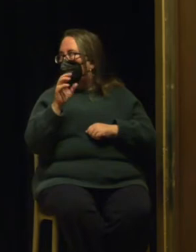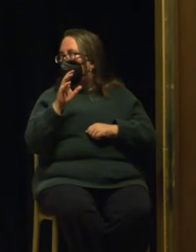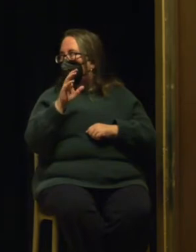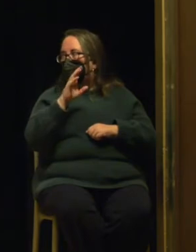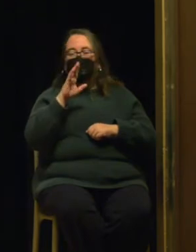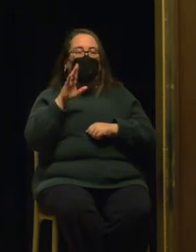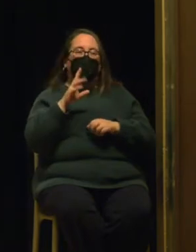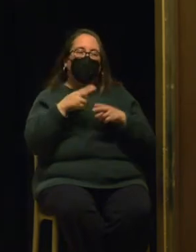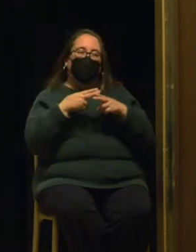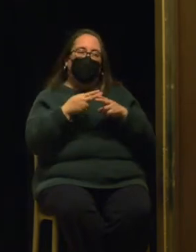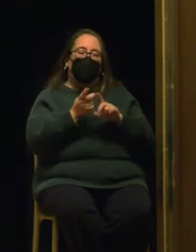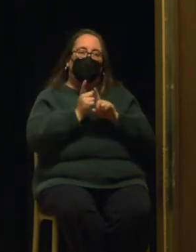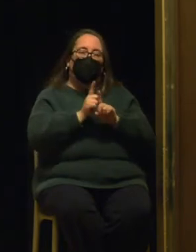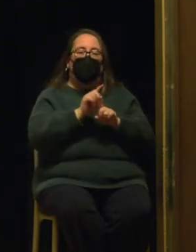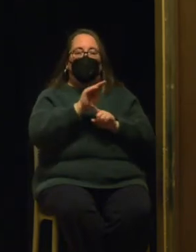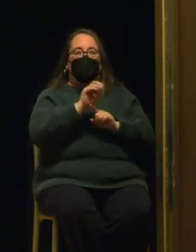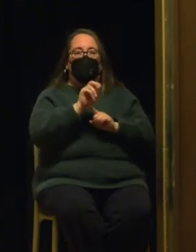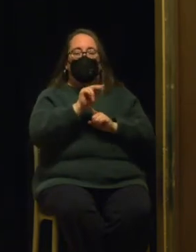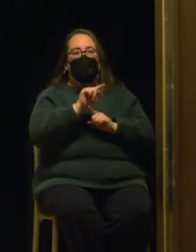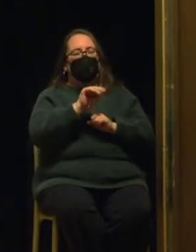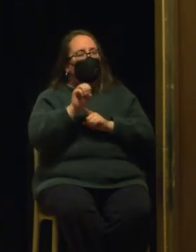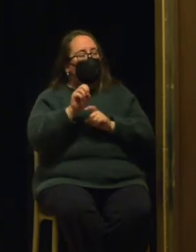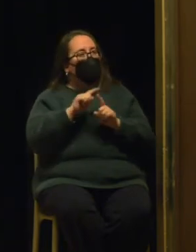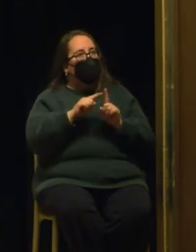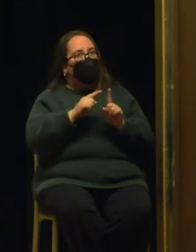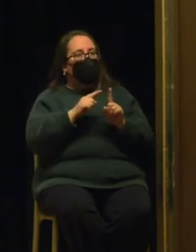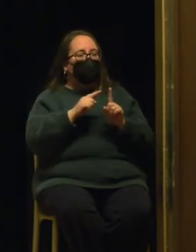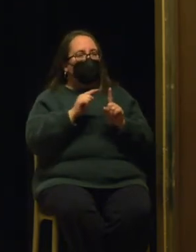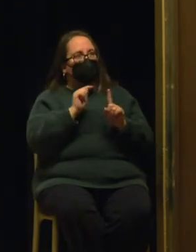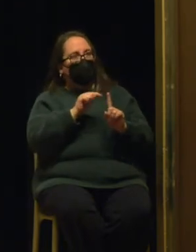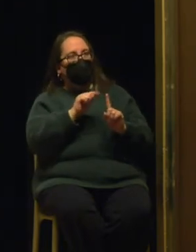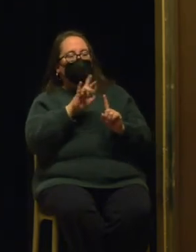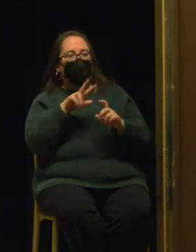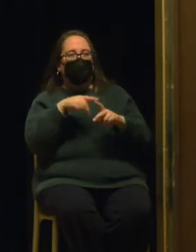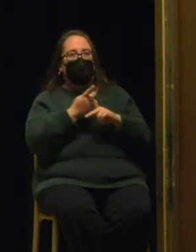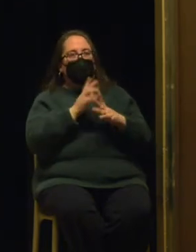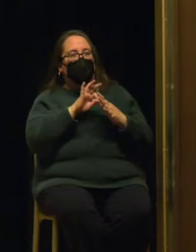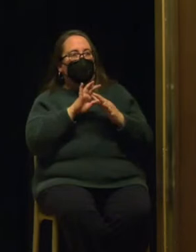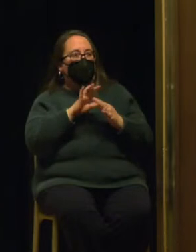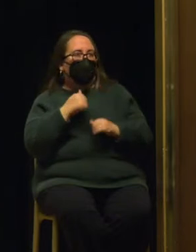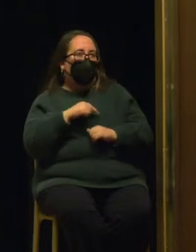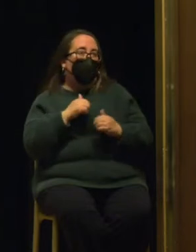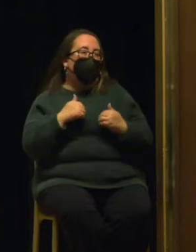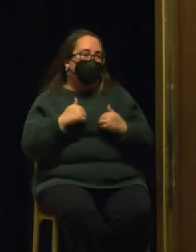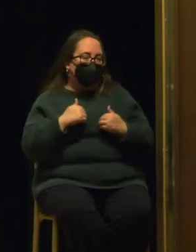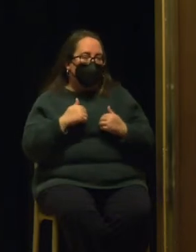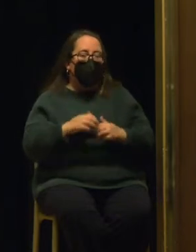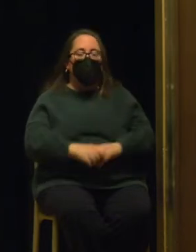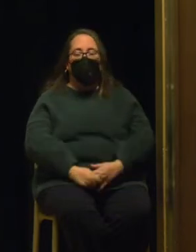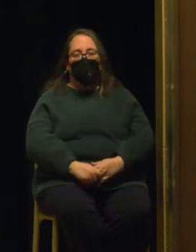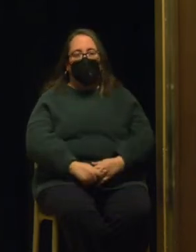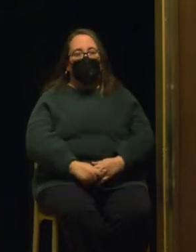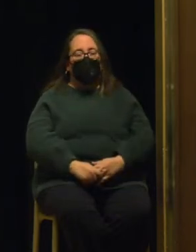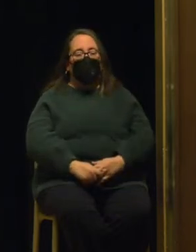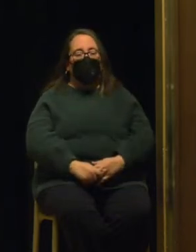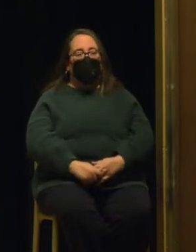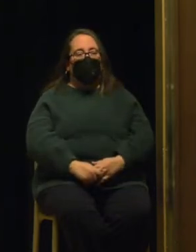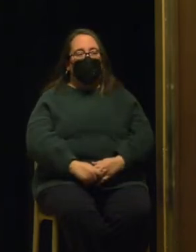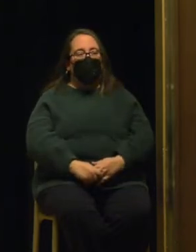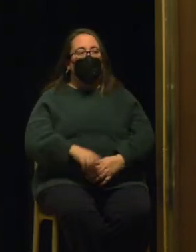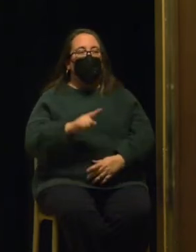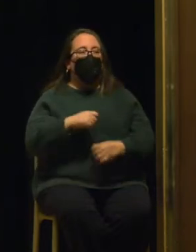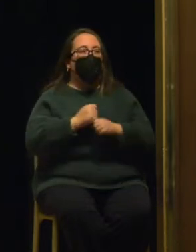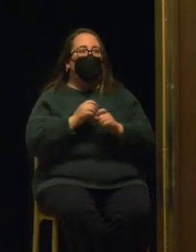my mentee, but I would think, you know, that's the kind of relationship we have. And you just have to make it